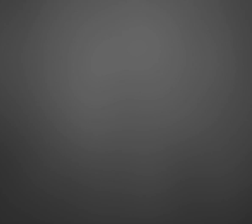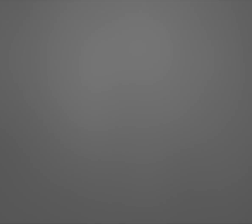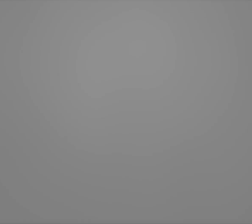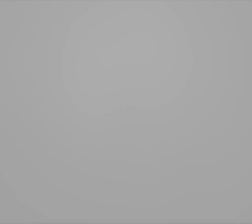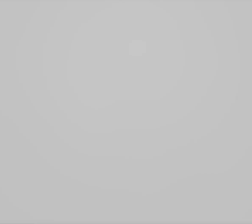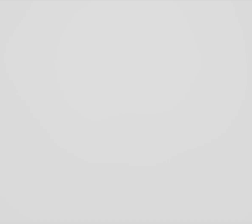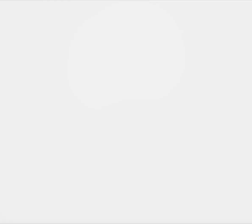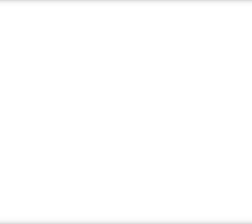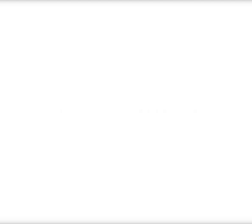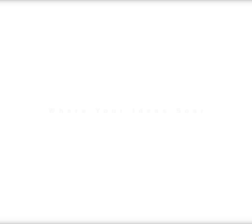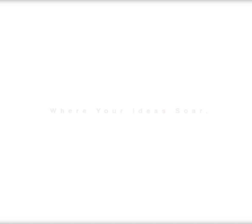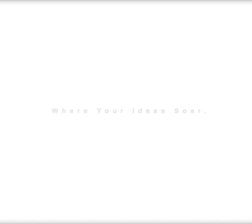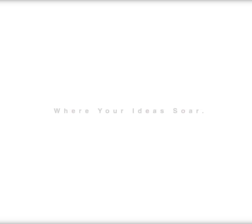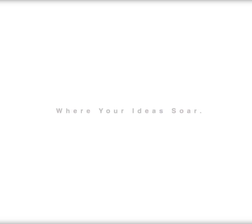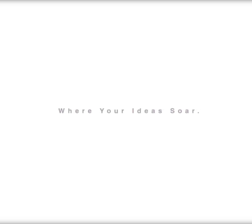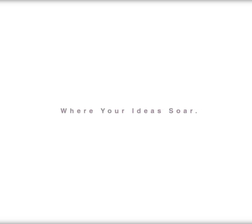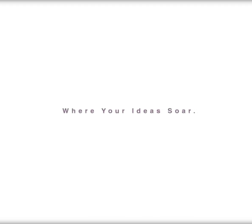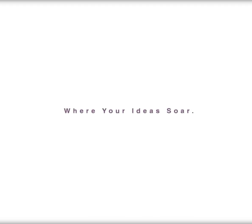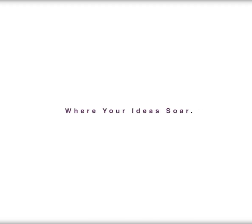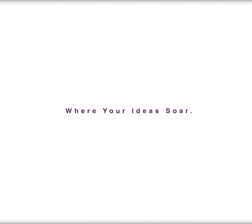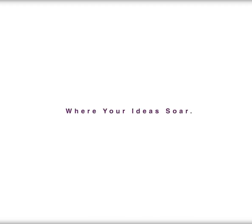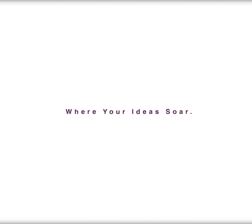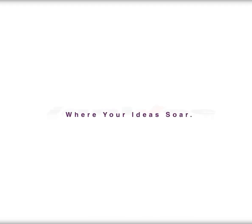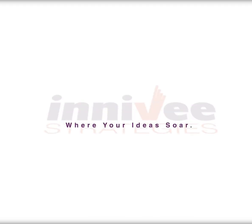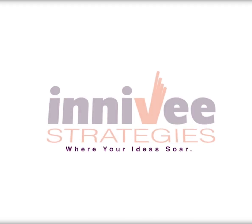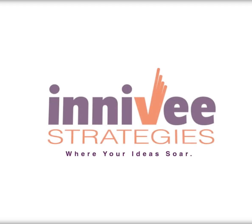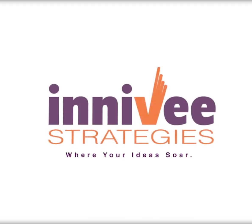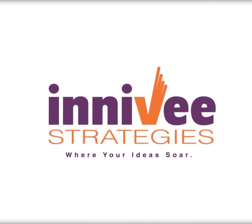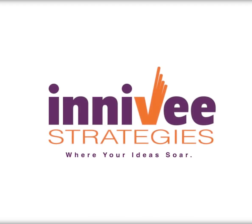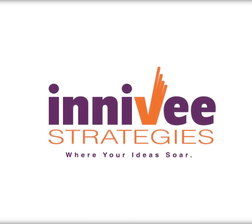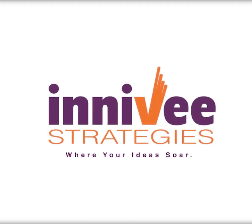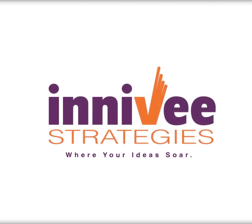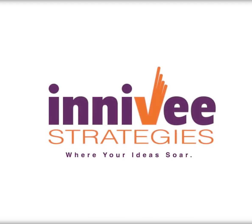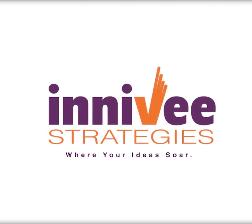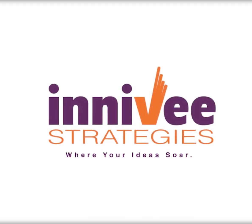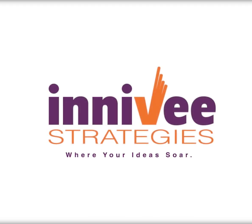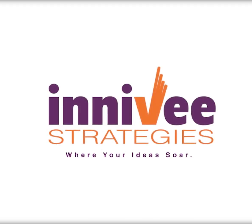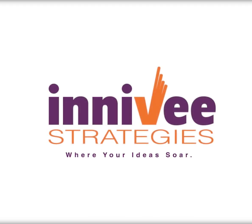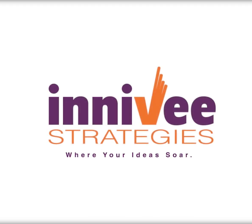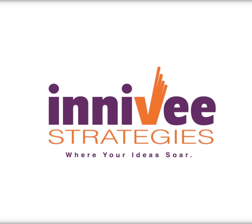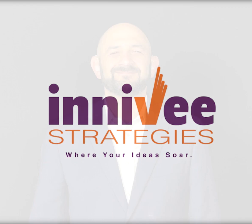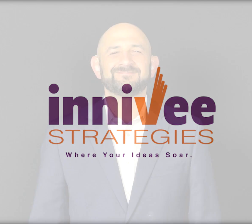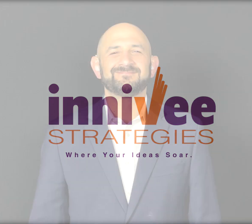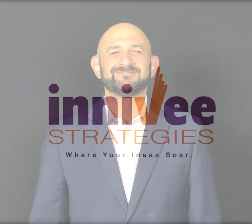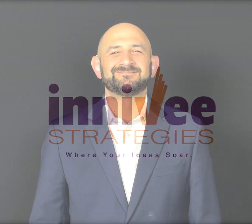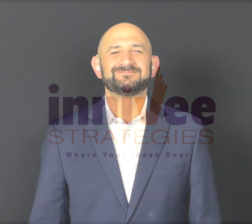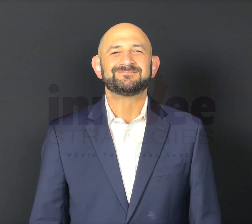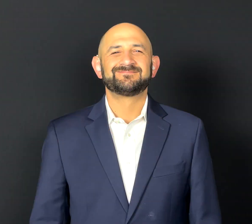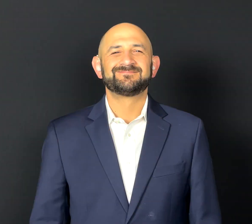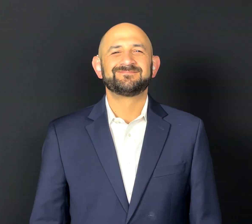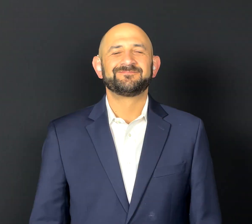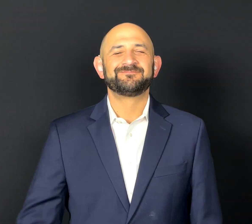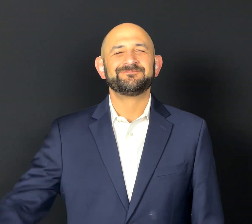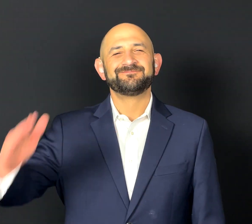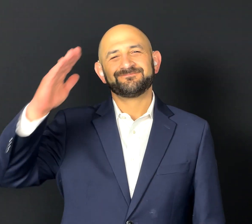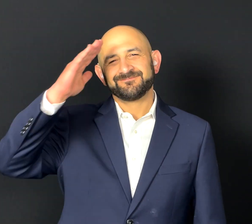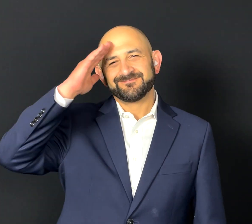Innavee Strategies, where your ideas soar. A man in a blue suit stands in front of a black backdrop signing an ASL. Another man voices for him.